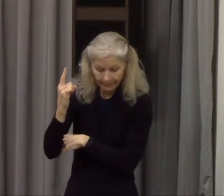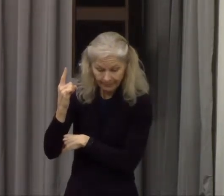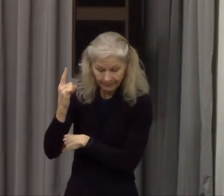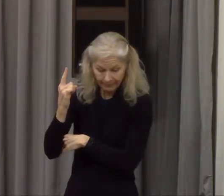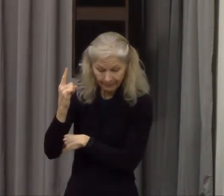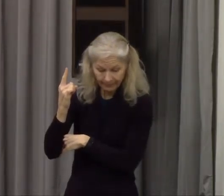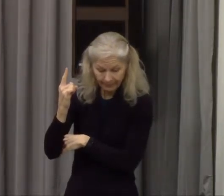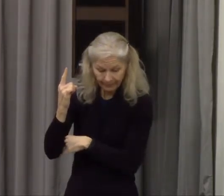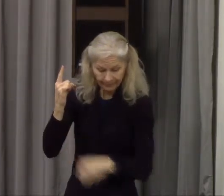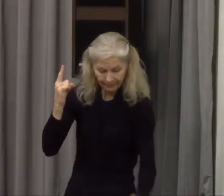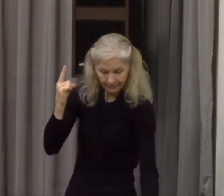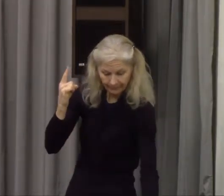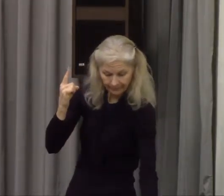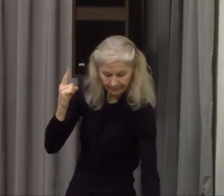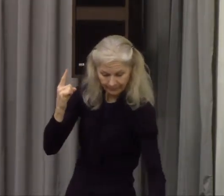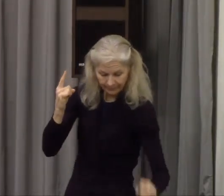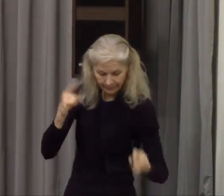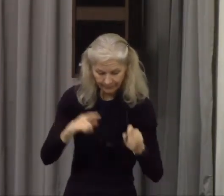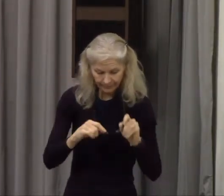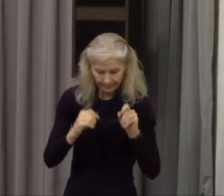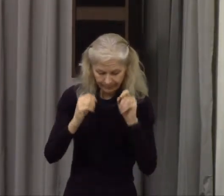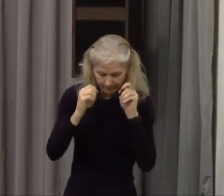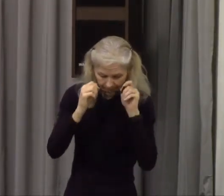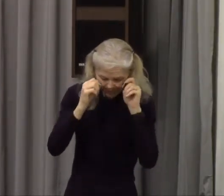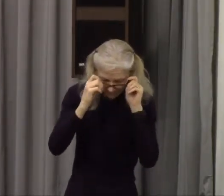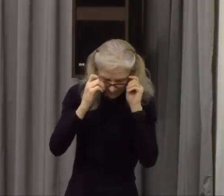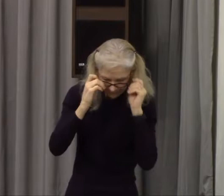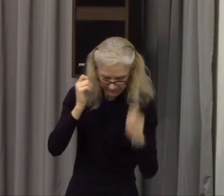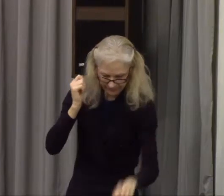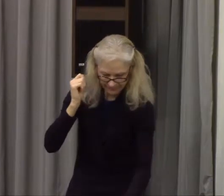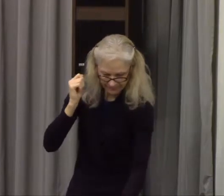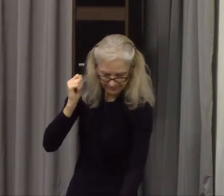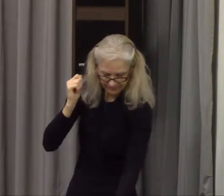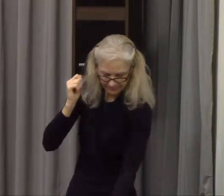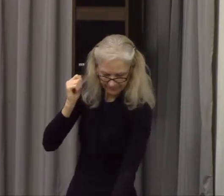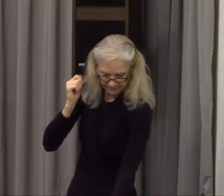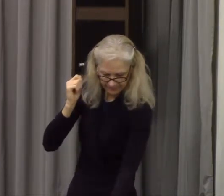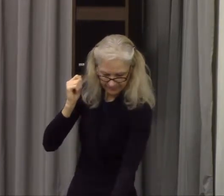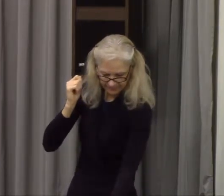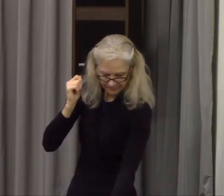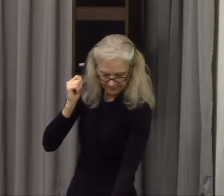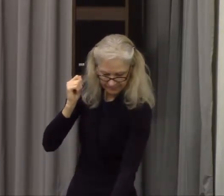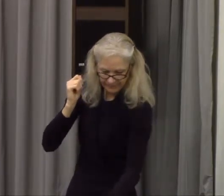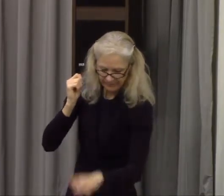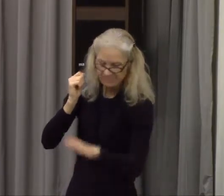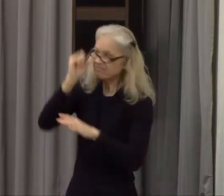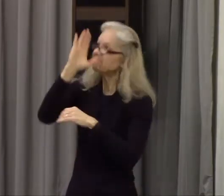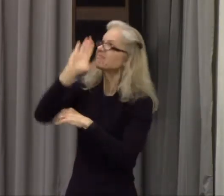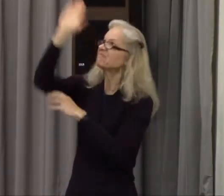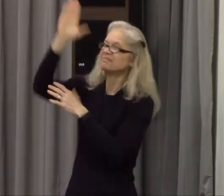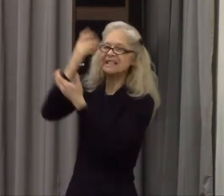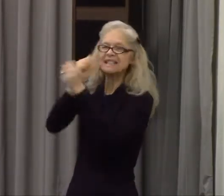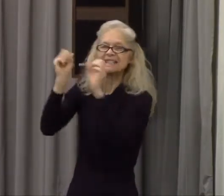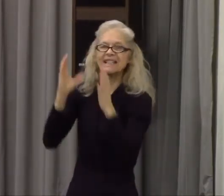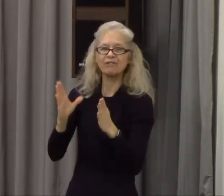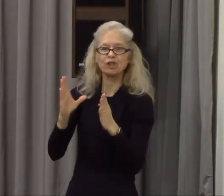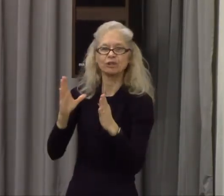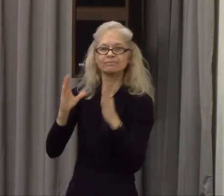Verse 26. It was revealed unto him, Simeon, by the Holy Ghost, that he should not